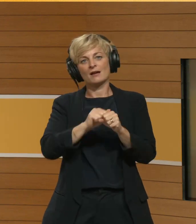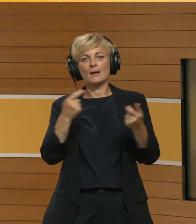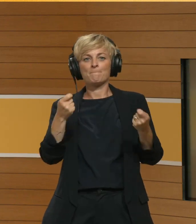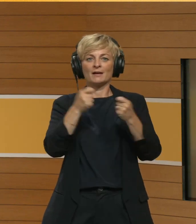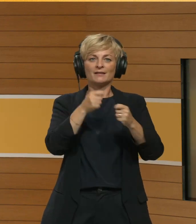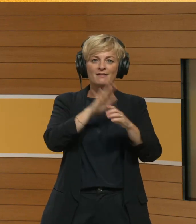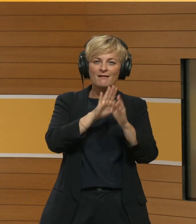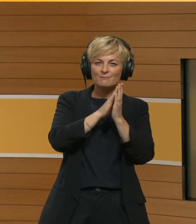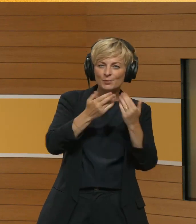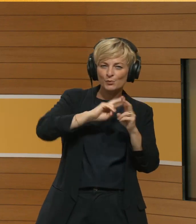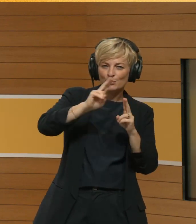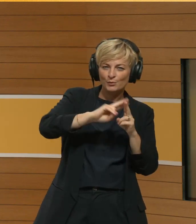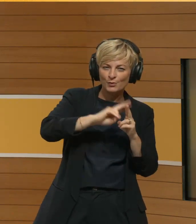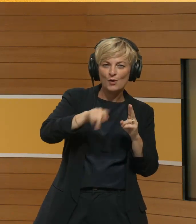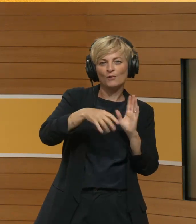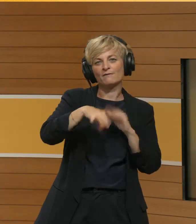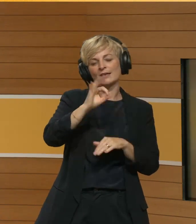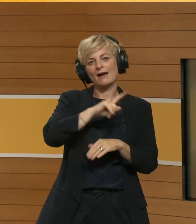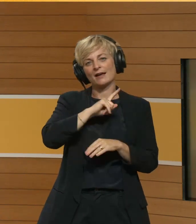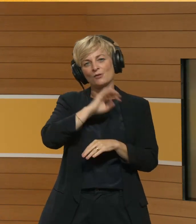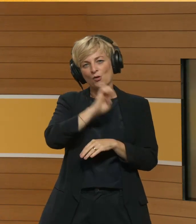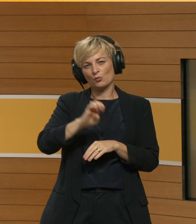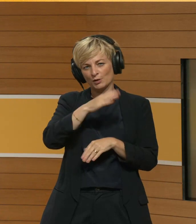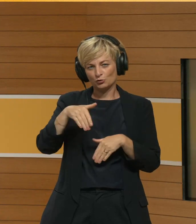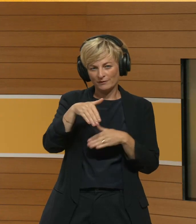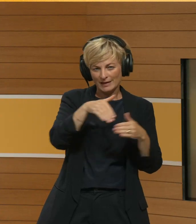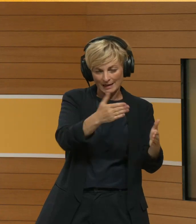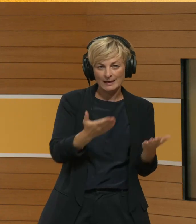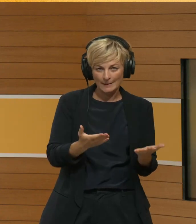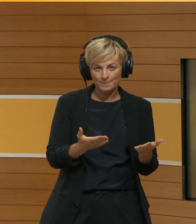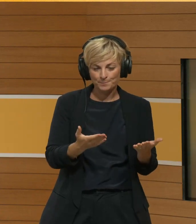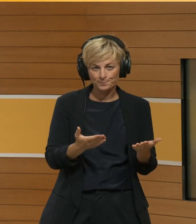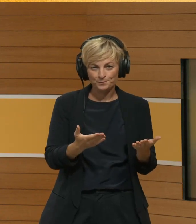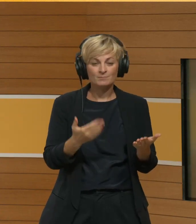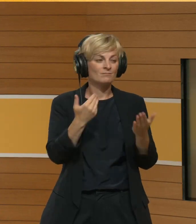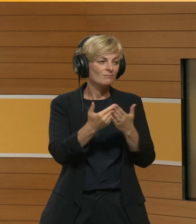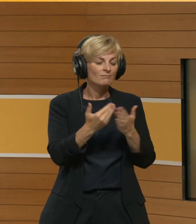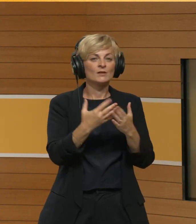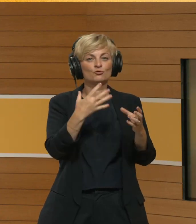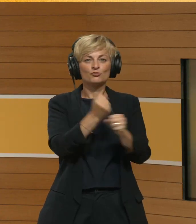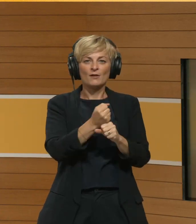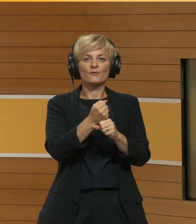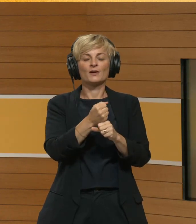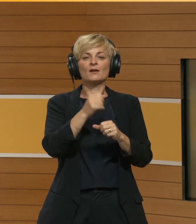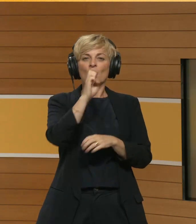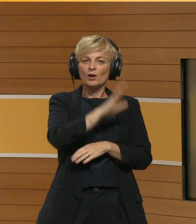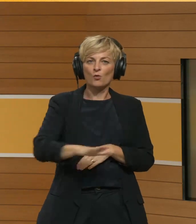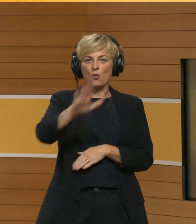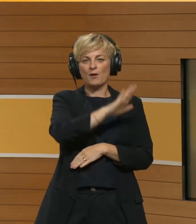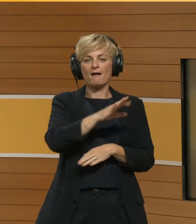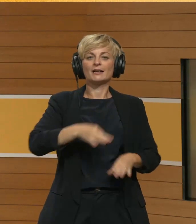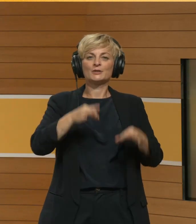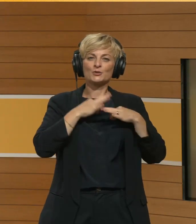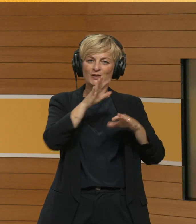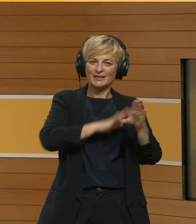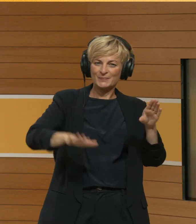it that fits our requirements that we have in the healthcare system in Europe. And the second part is the benchmark, which is also how